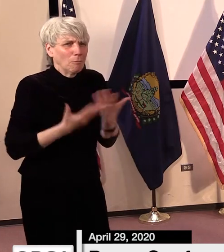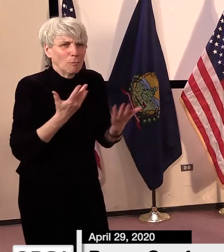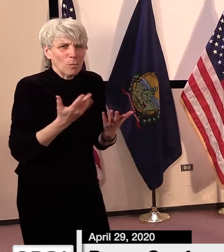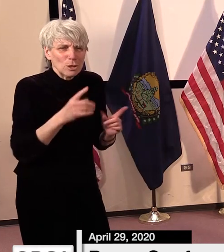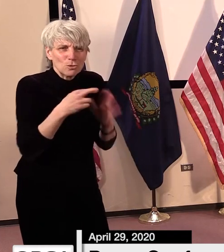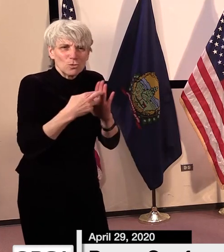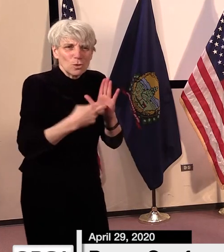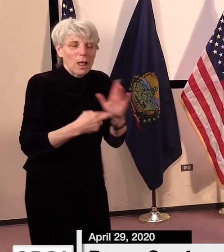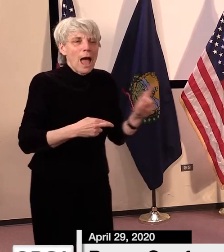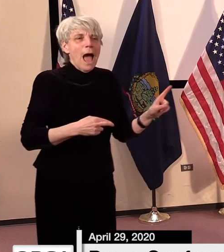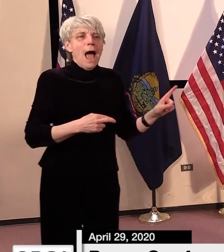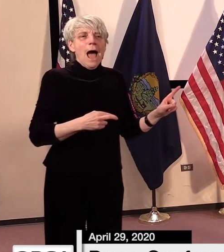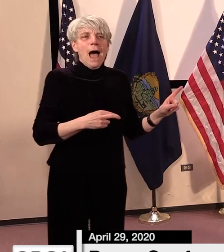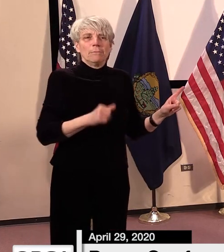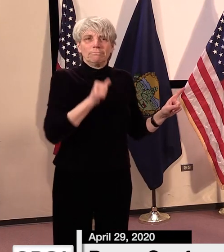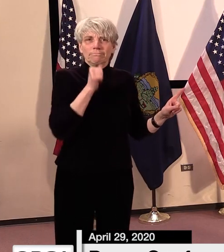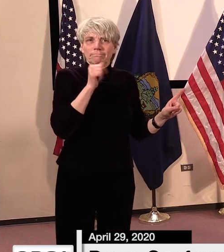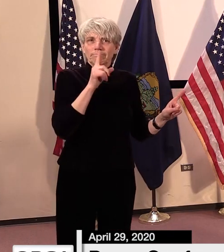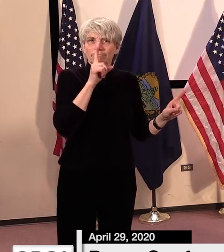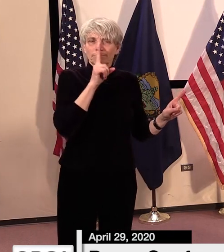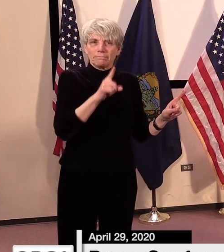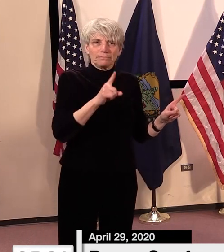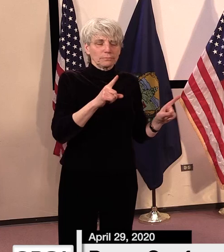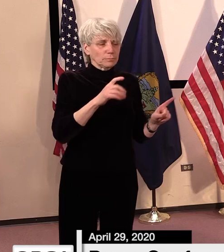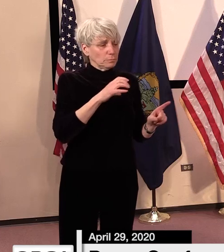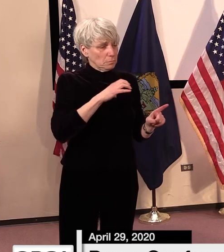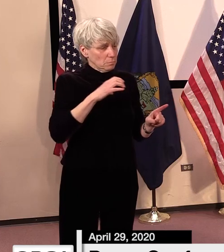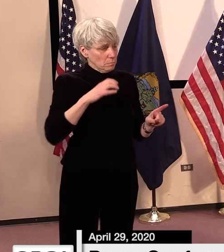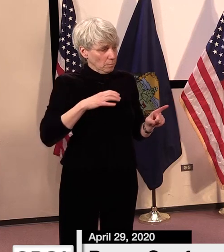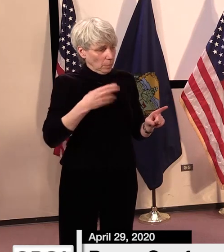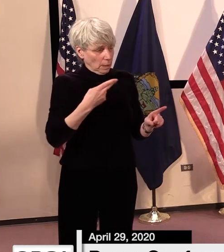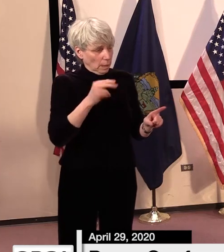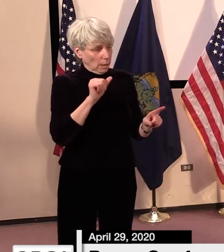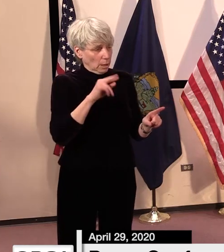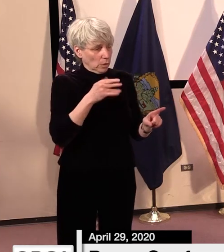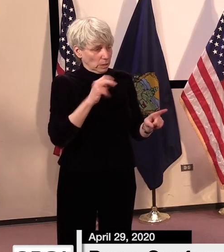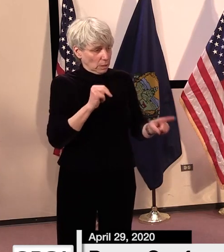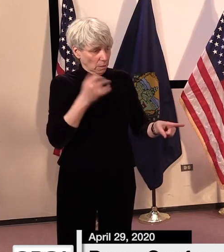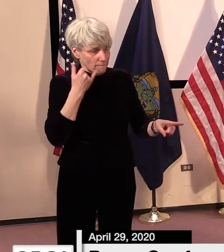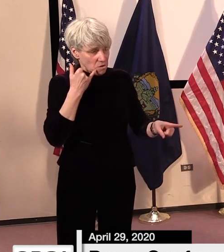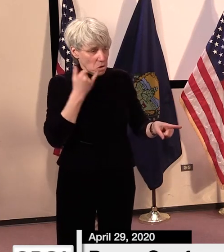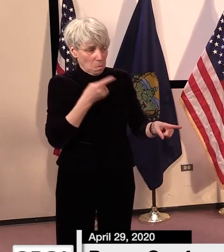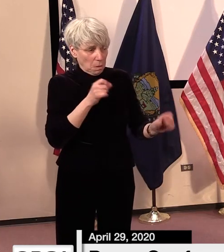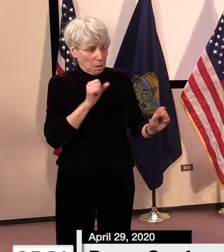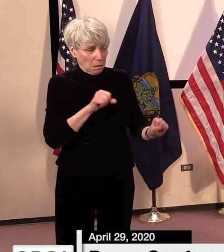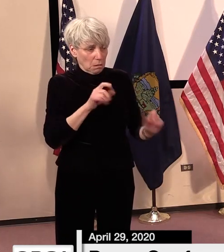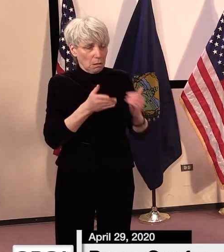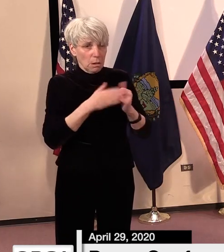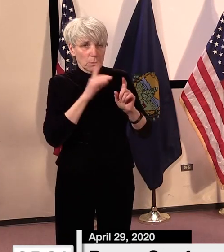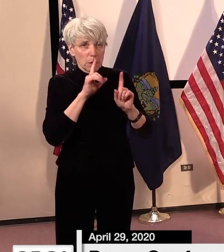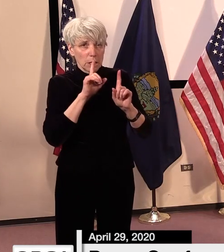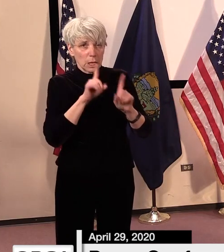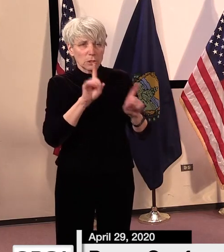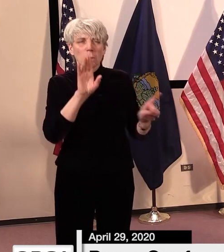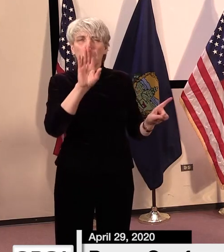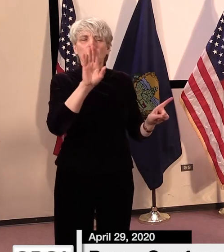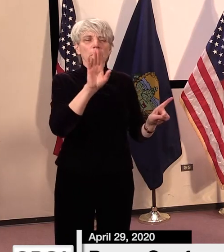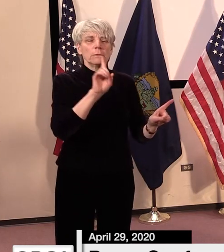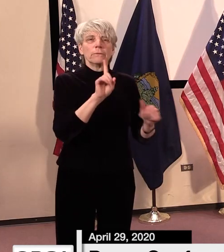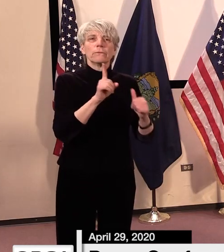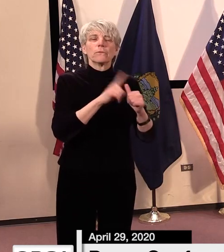would refer to Commissioner Harrington if he's on the line. But I'm not sure. There is